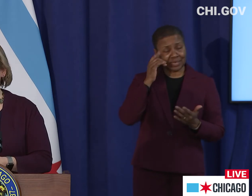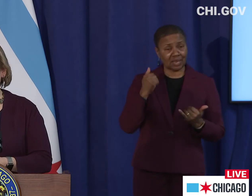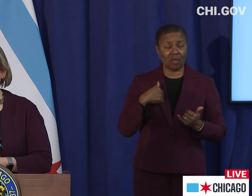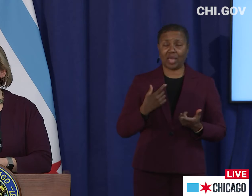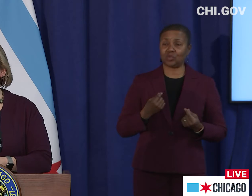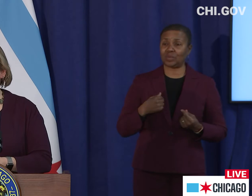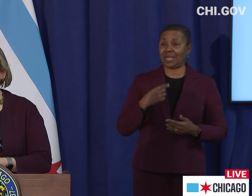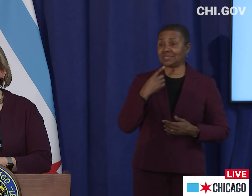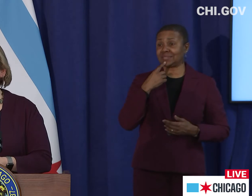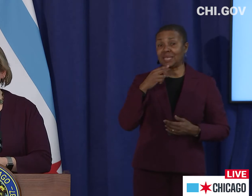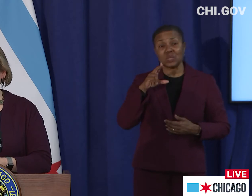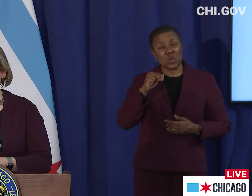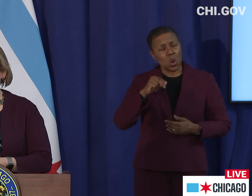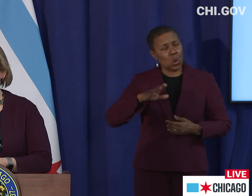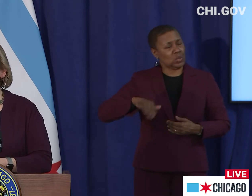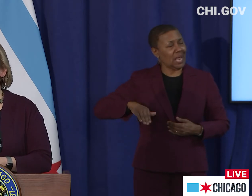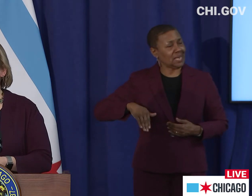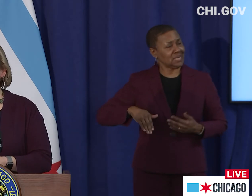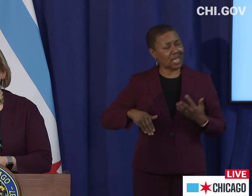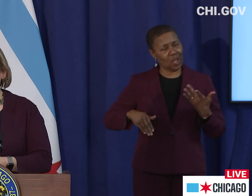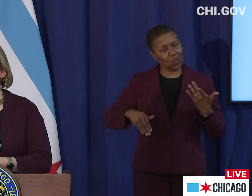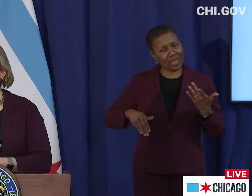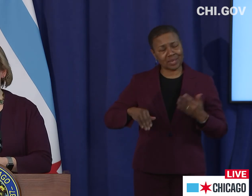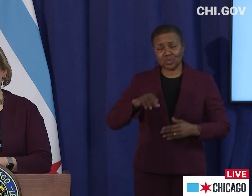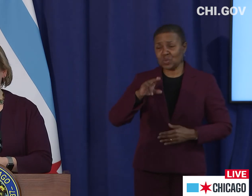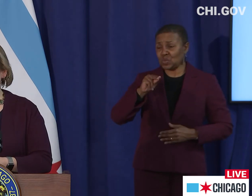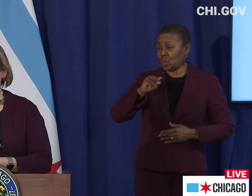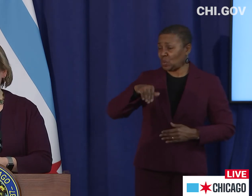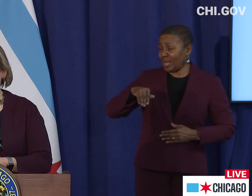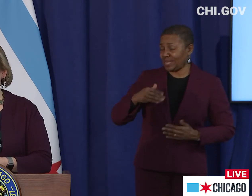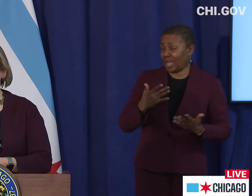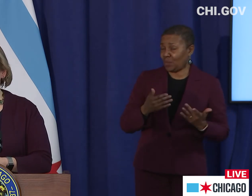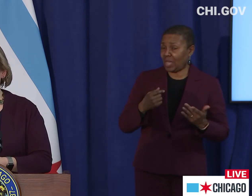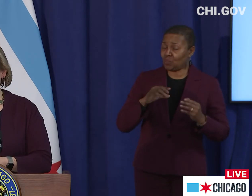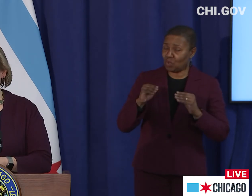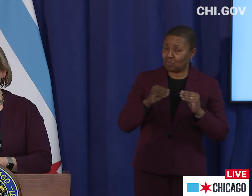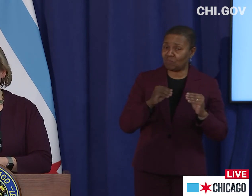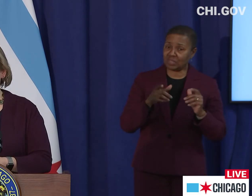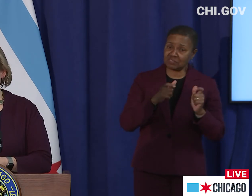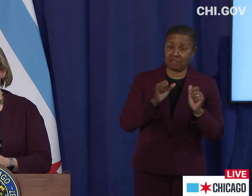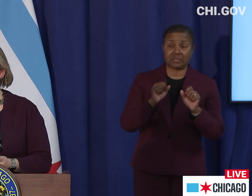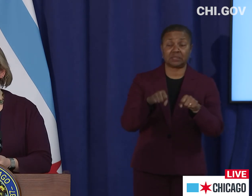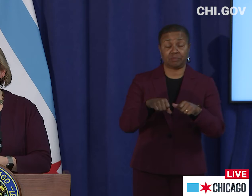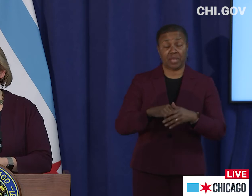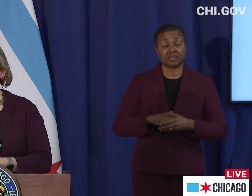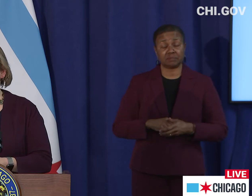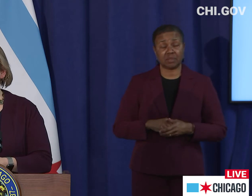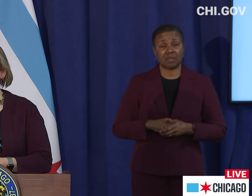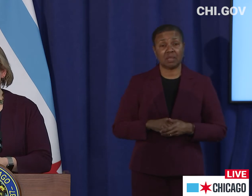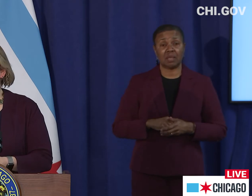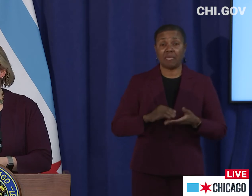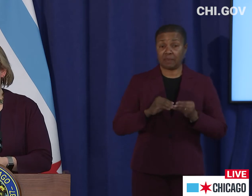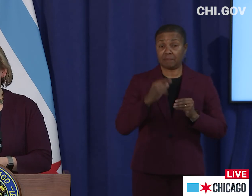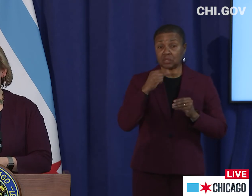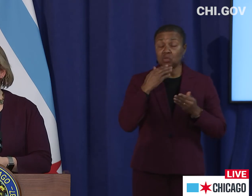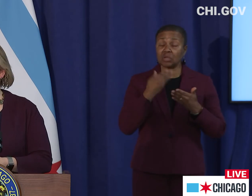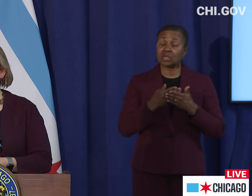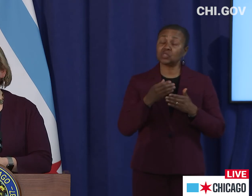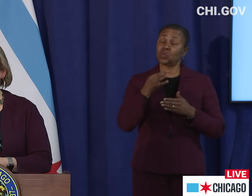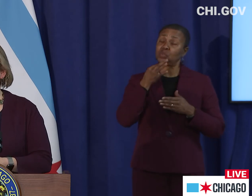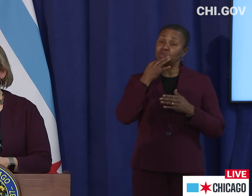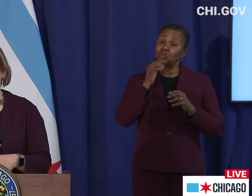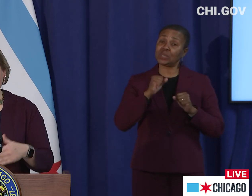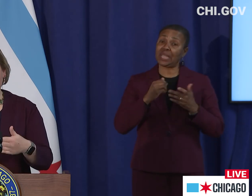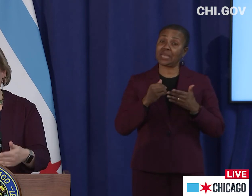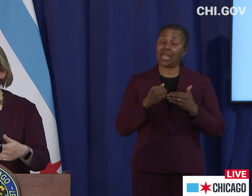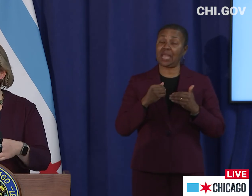is sort of say, no, not yet, just wait. We're moving as quickly as we can, and all the numbers are looking good. So as soon as we can get